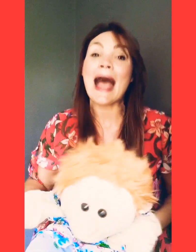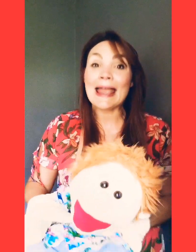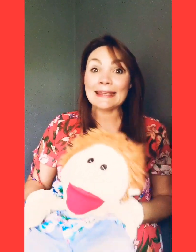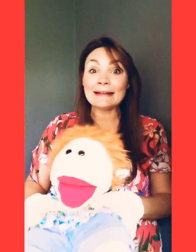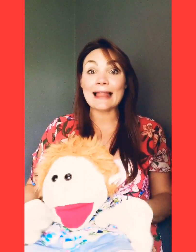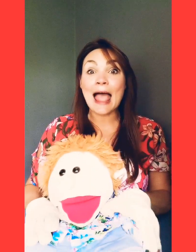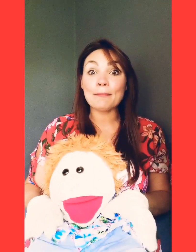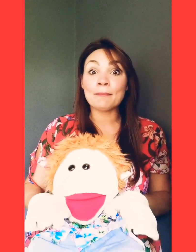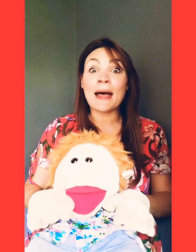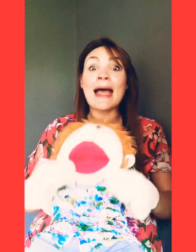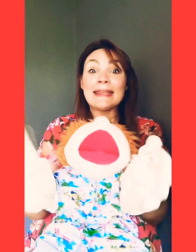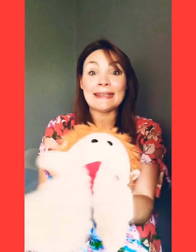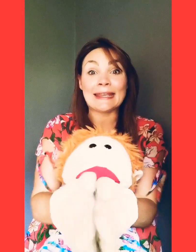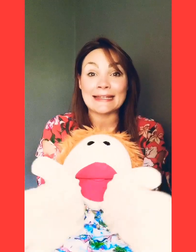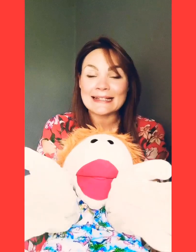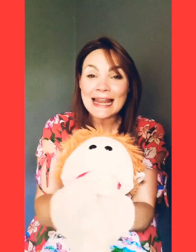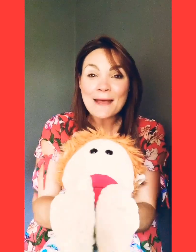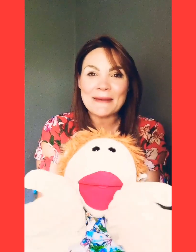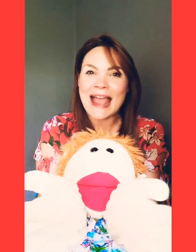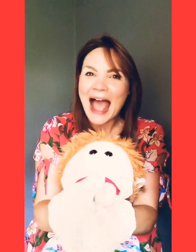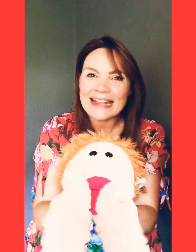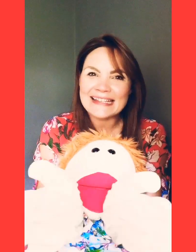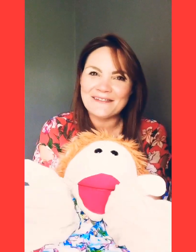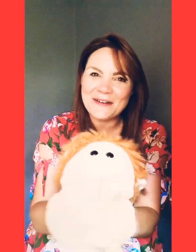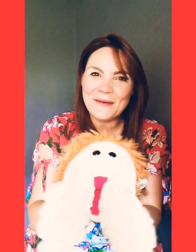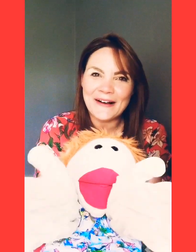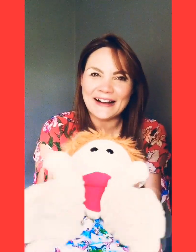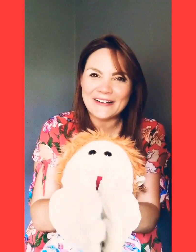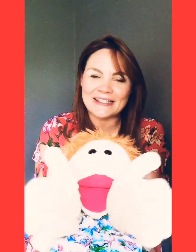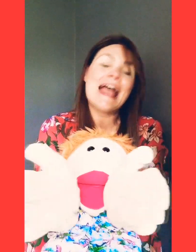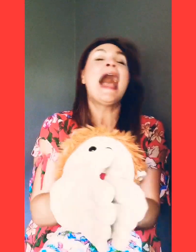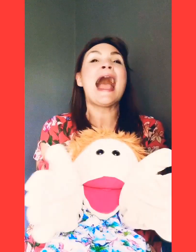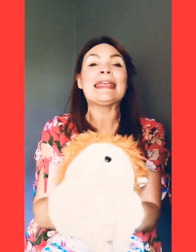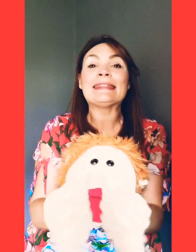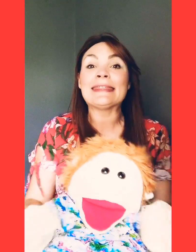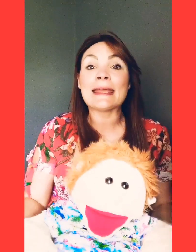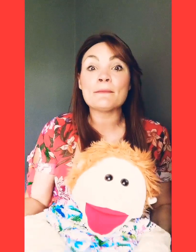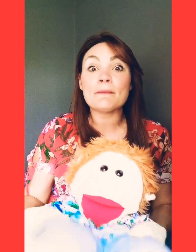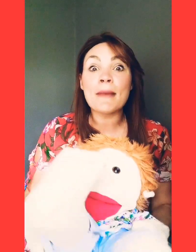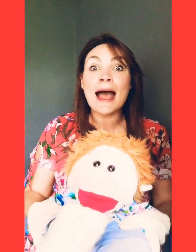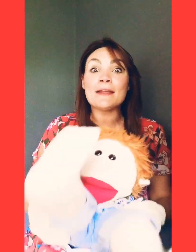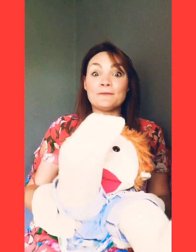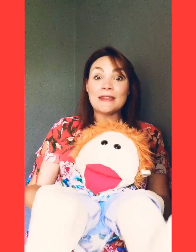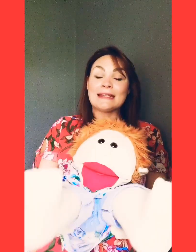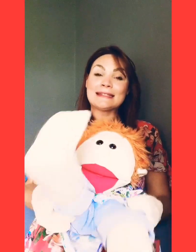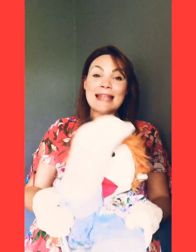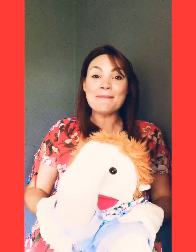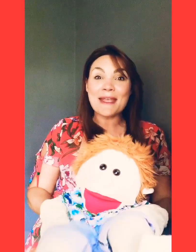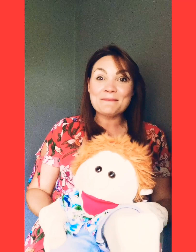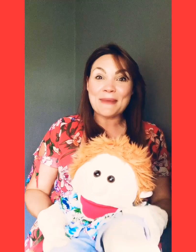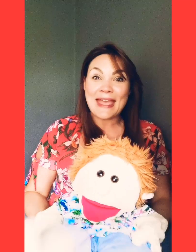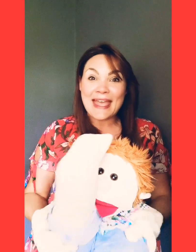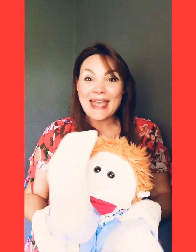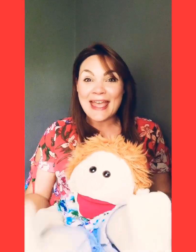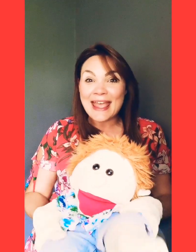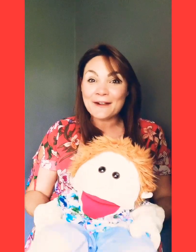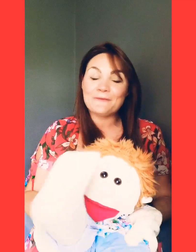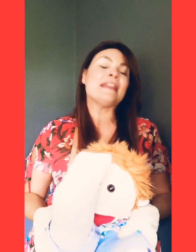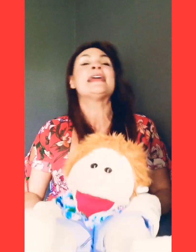I clap my hands, clapping hands, everyone. Good. I can stamp my feet, stamp the big feet.